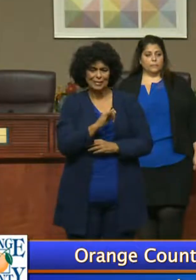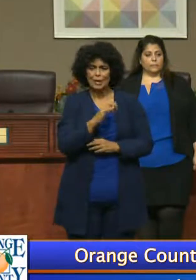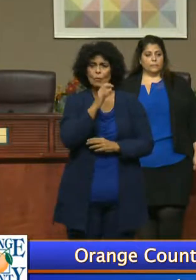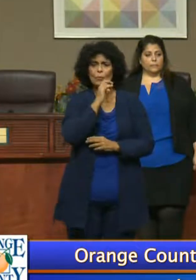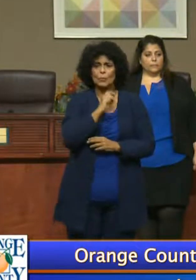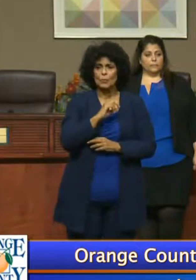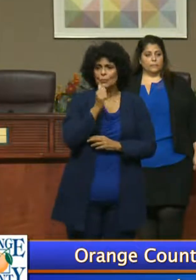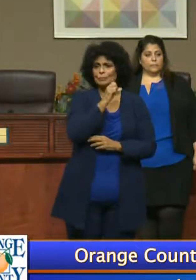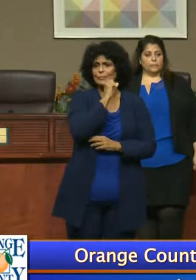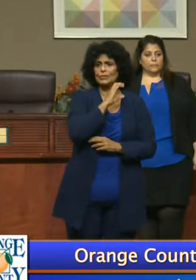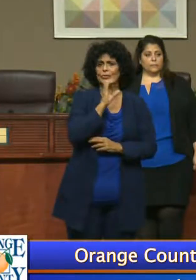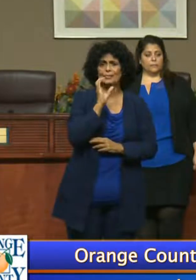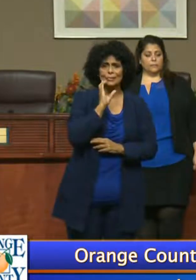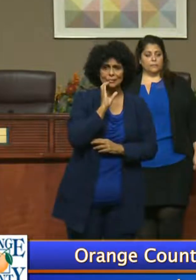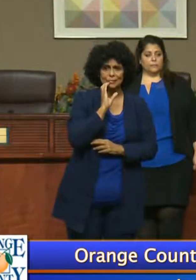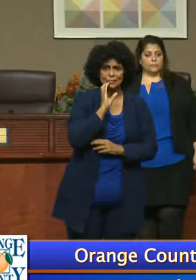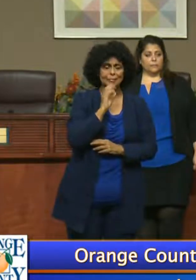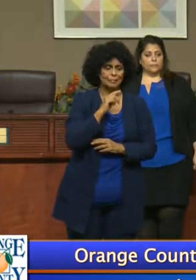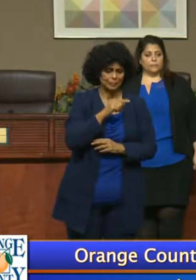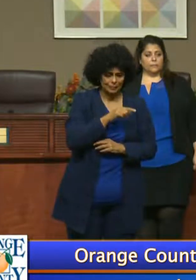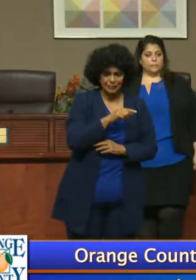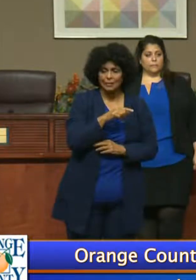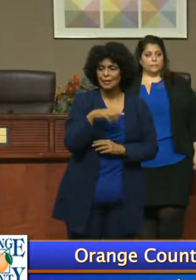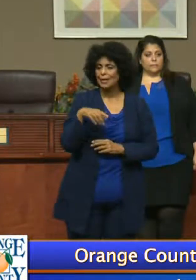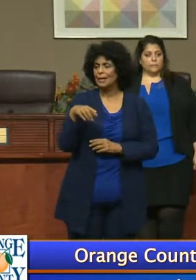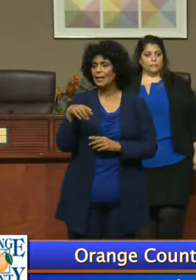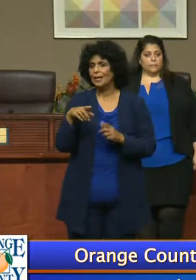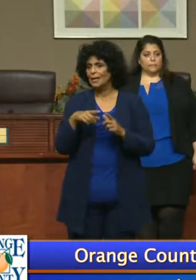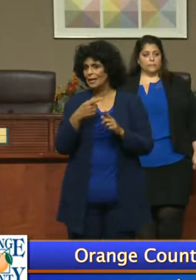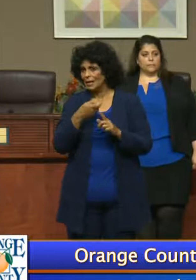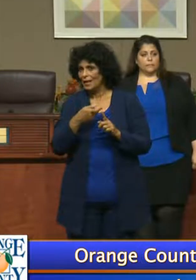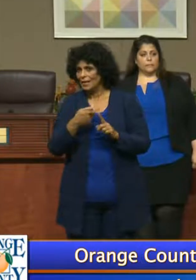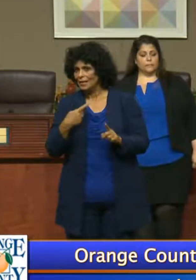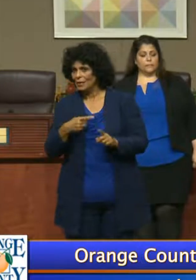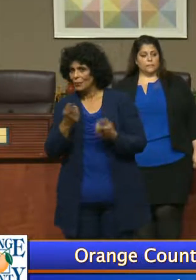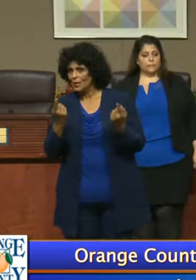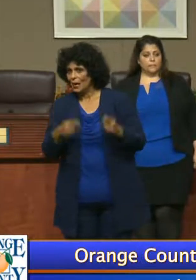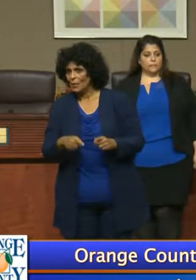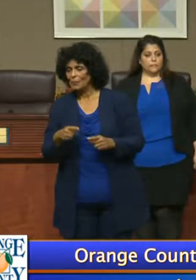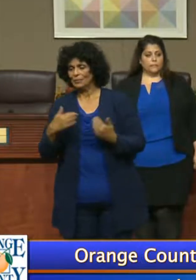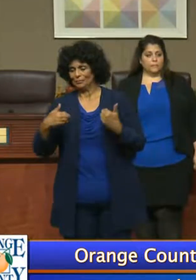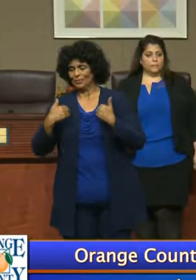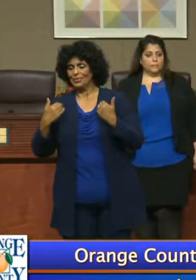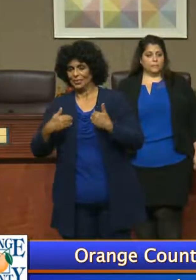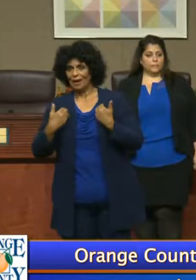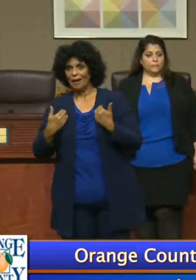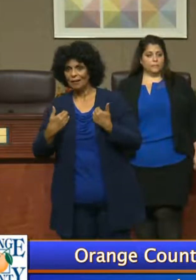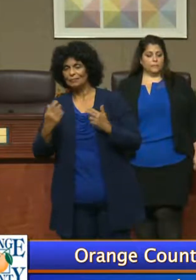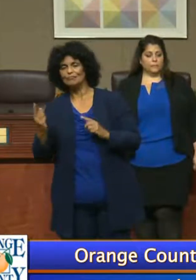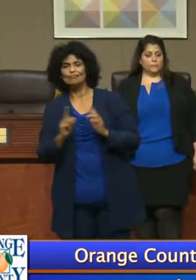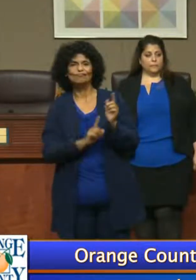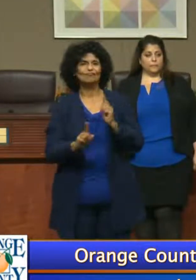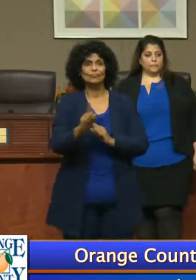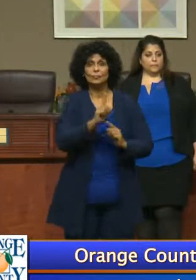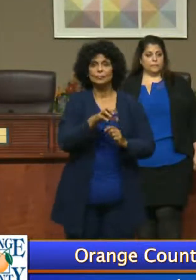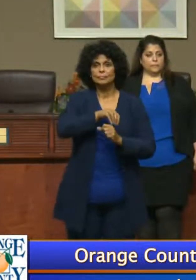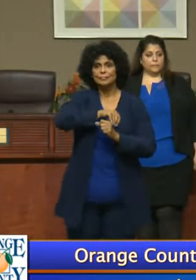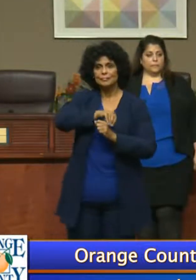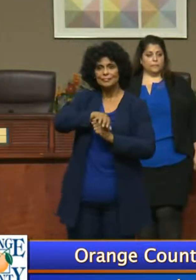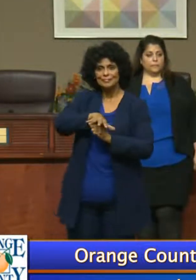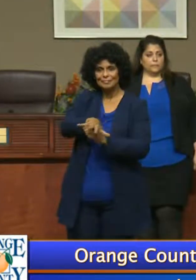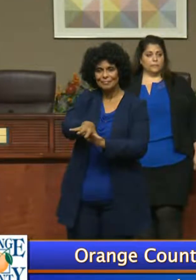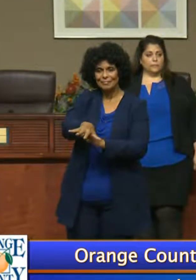younger residents have been exposed to COVID-19 by those younger residents. And it is important to protect those